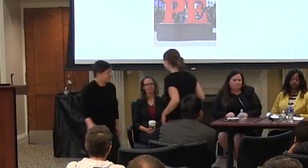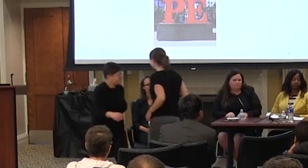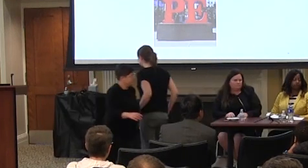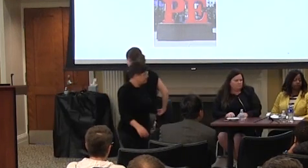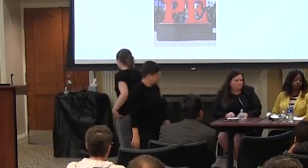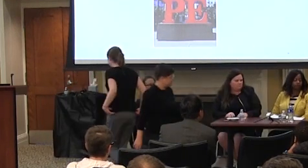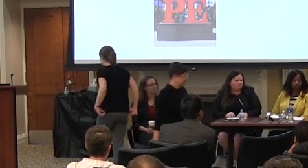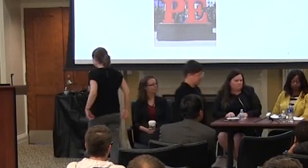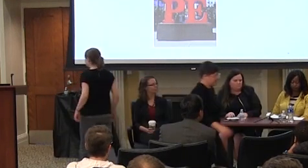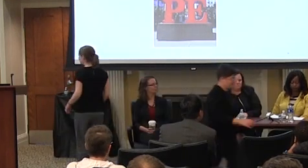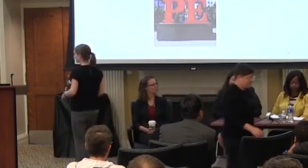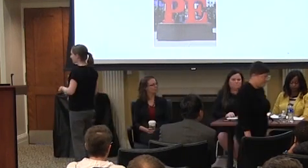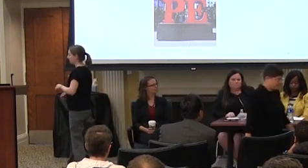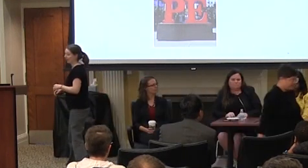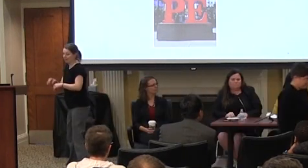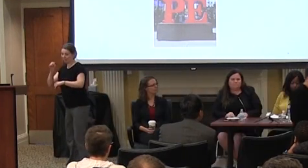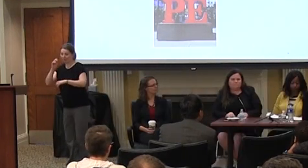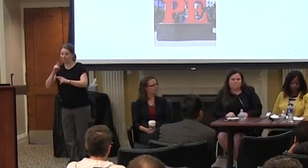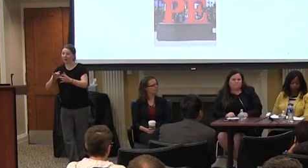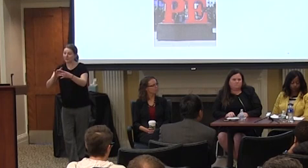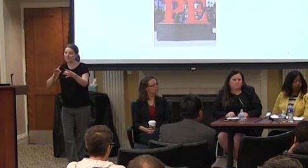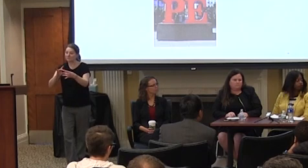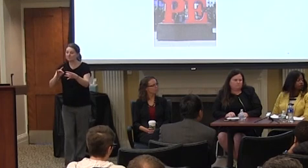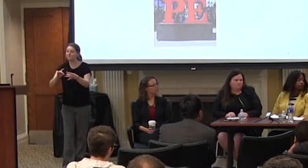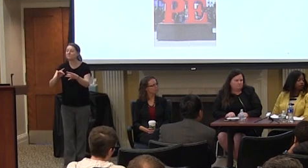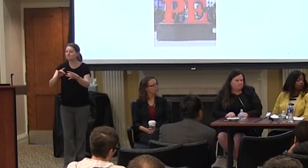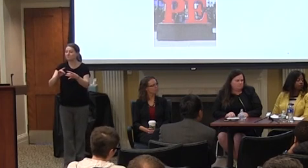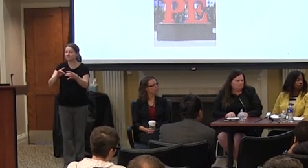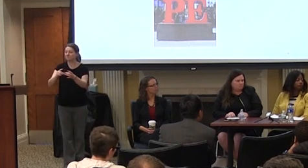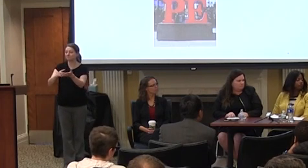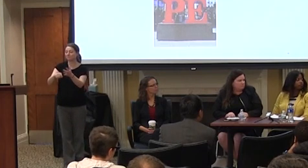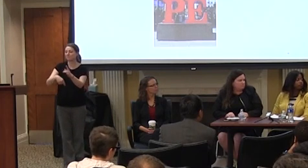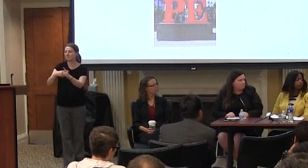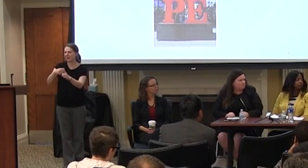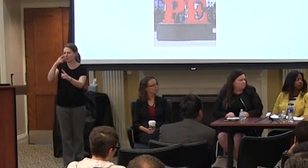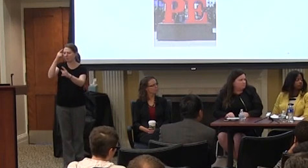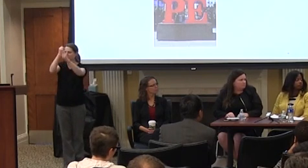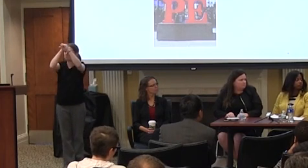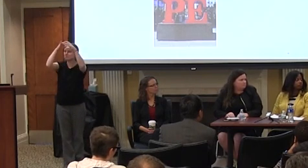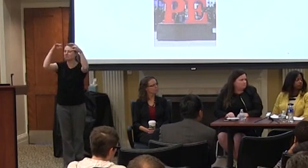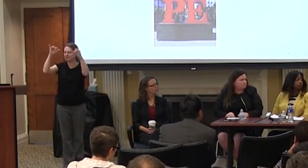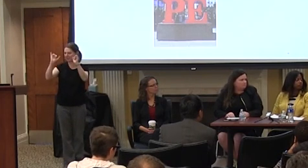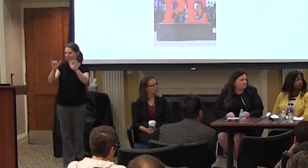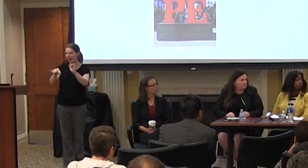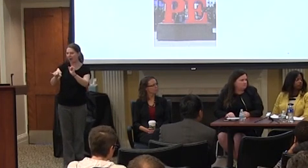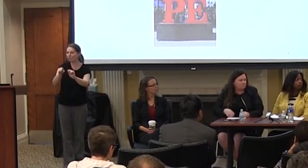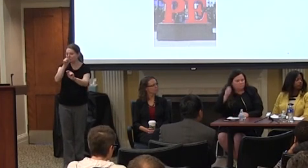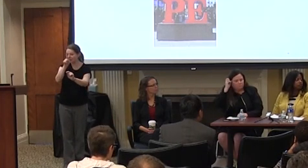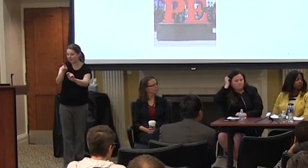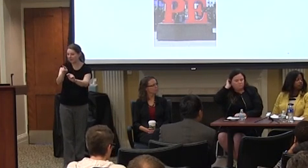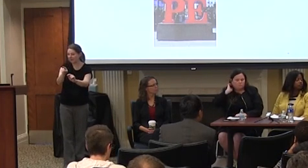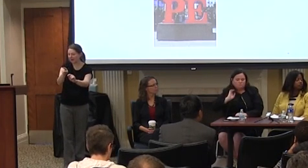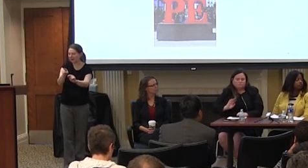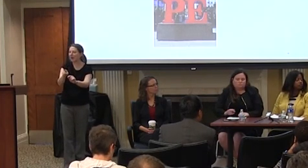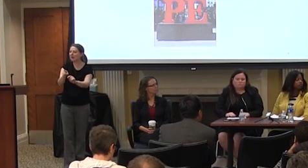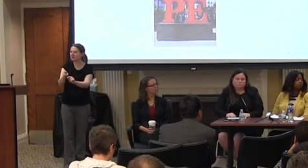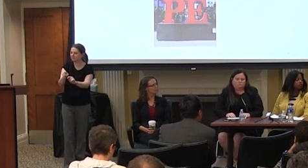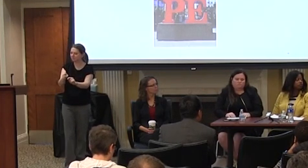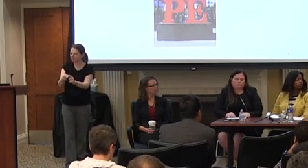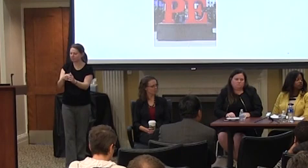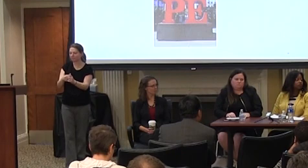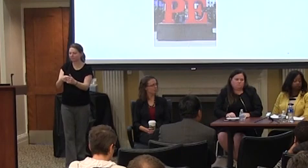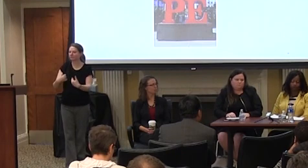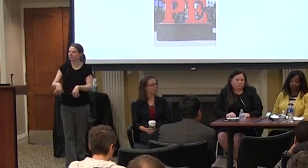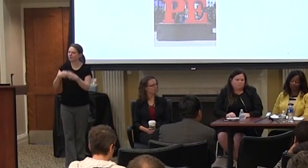well i can say probably that imagination is a lot of what we do